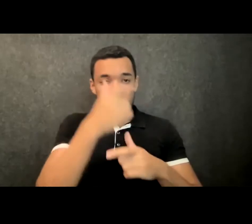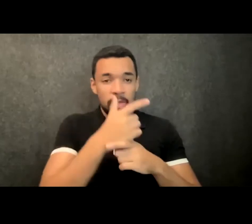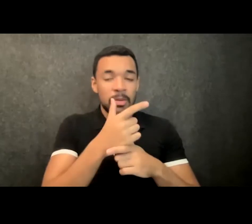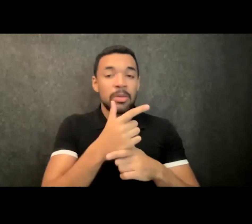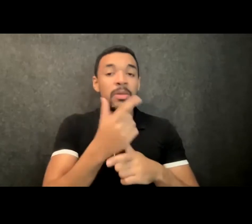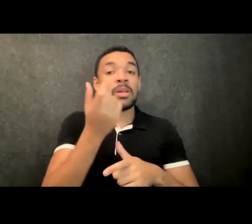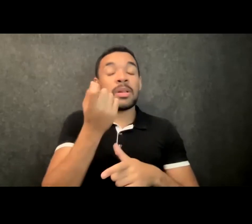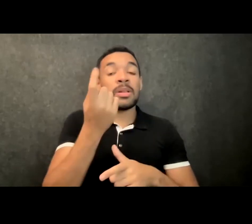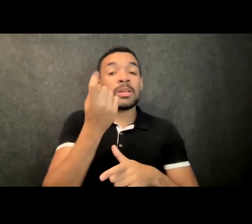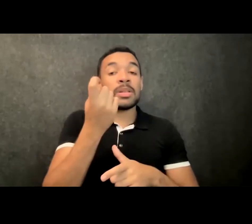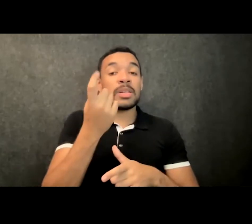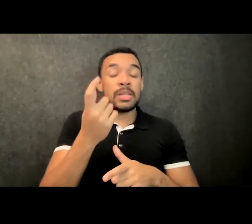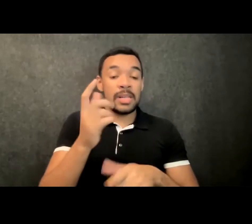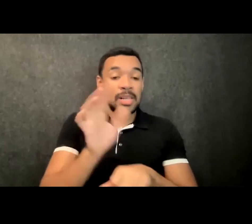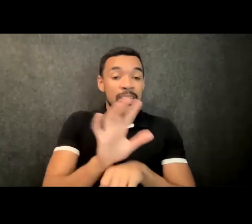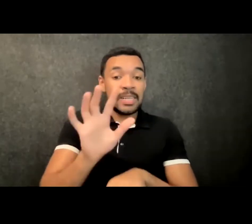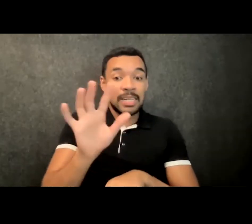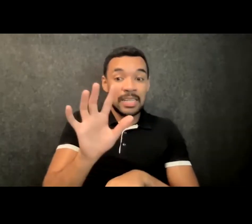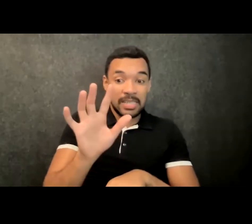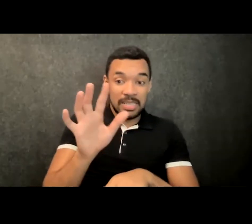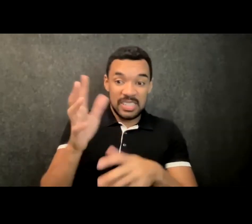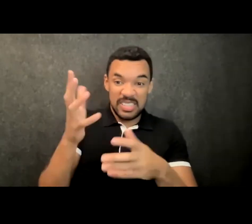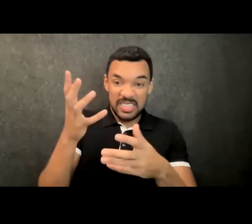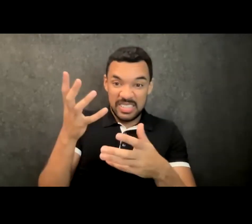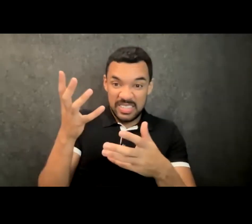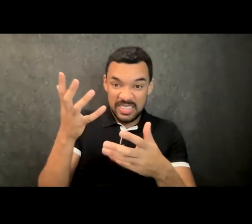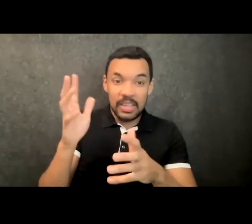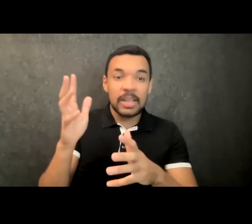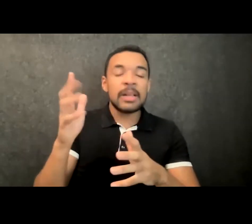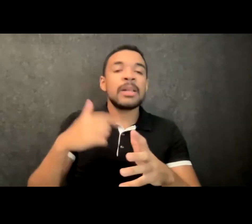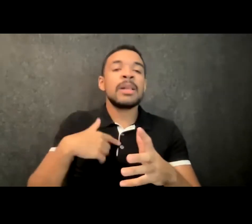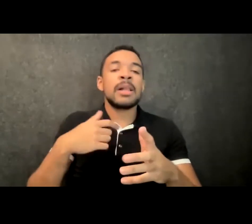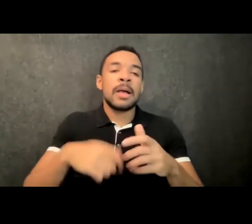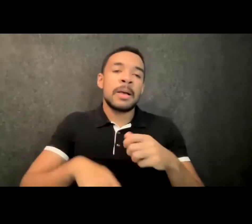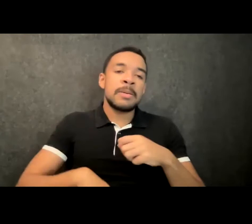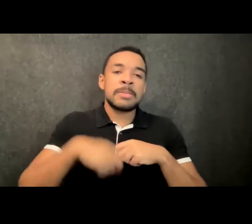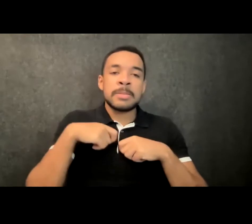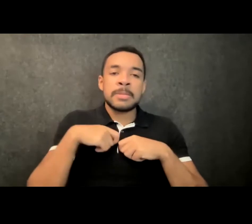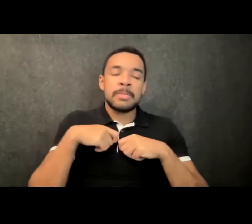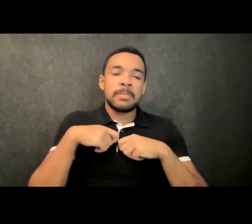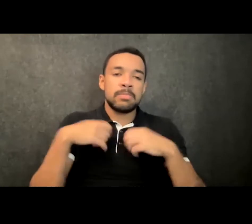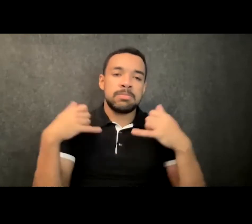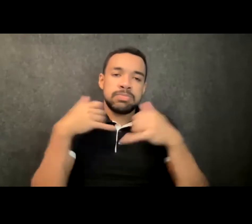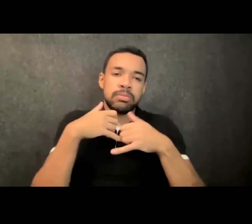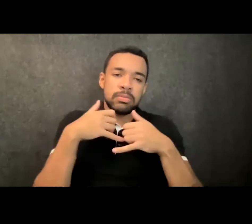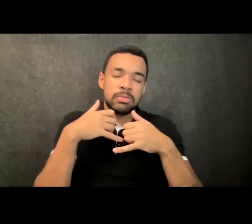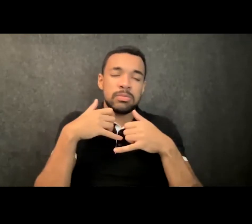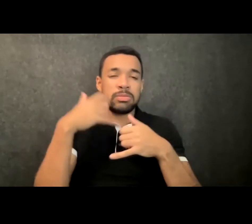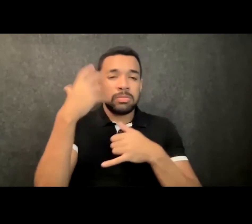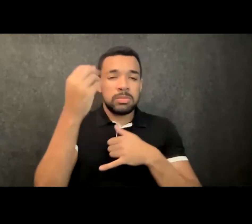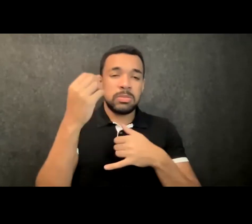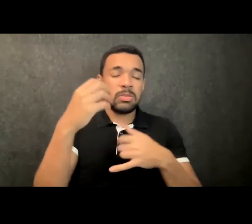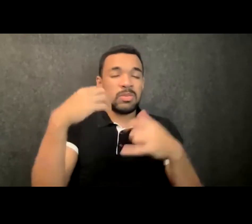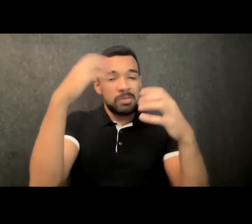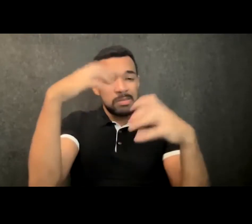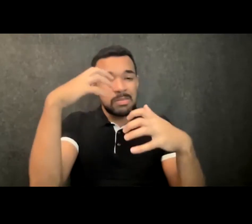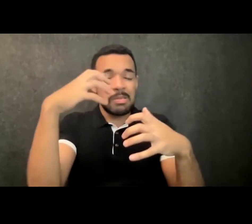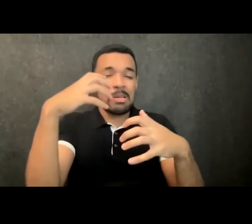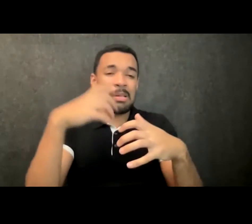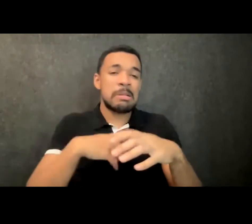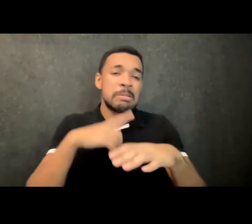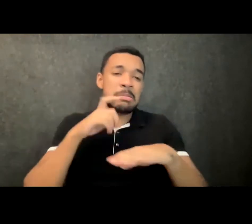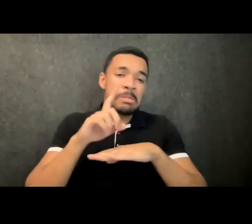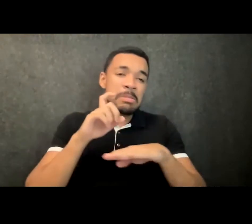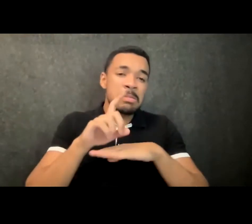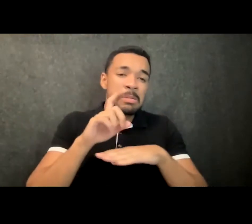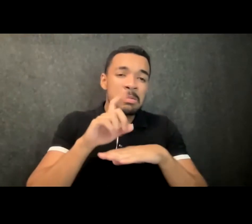February, I zipped my fringed leather against the cold wind and rain and made the gloomy walk from my